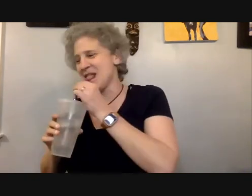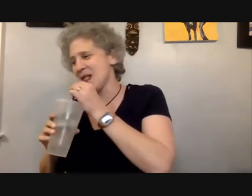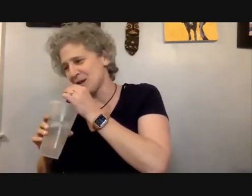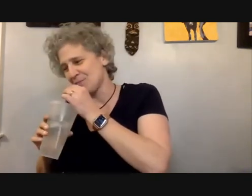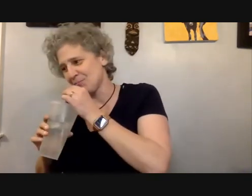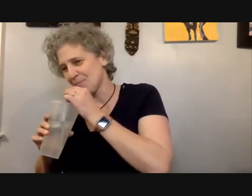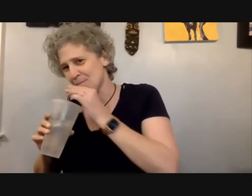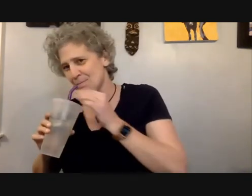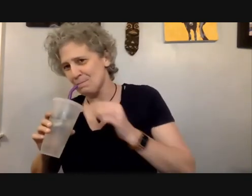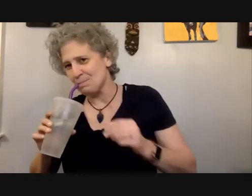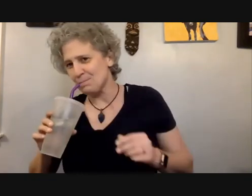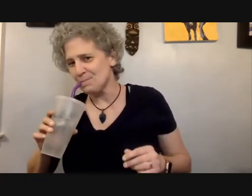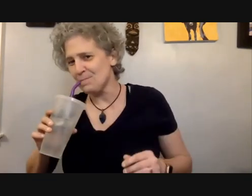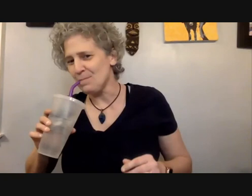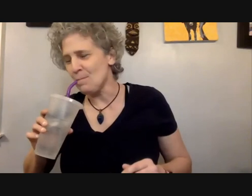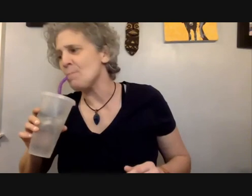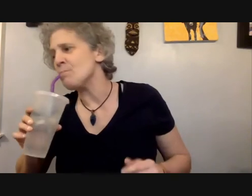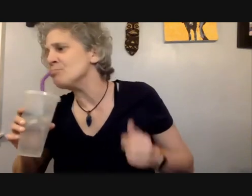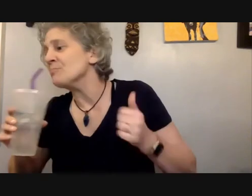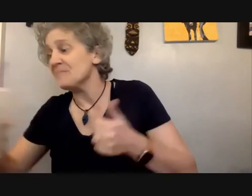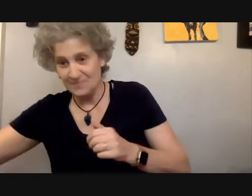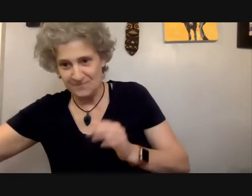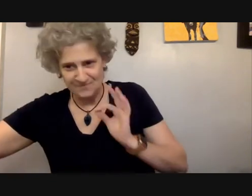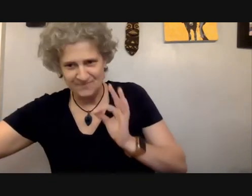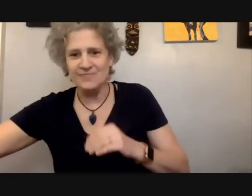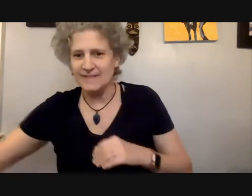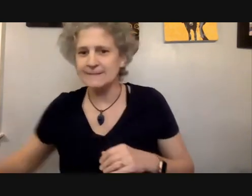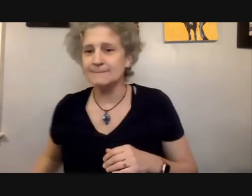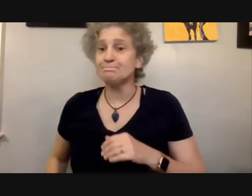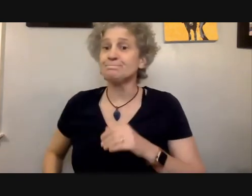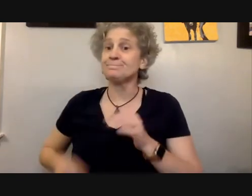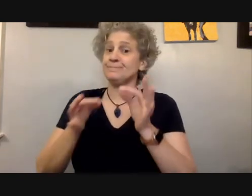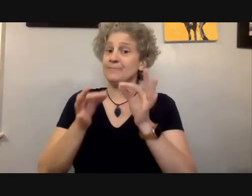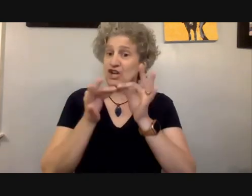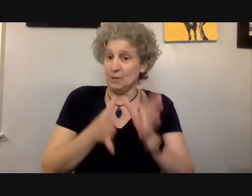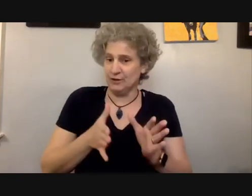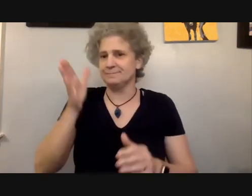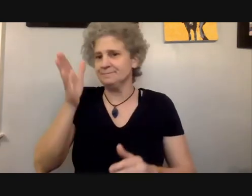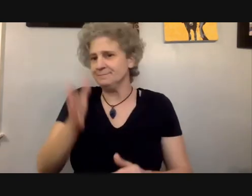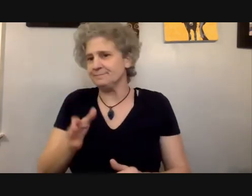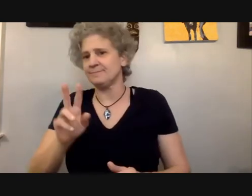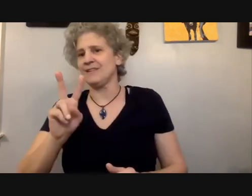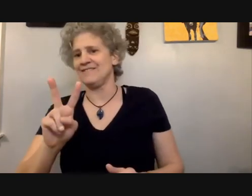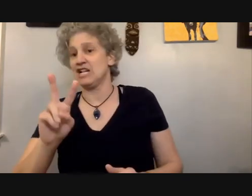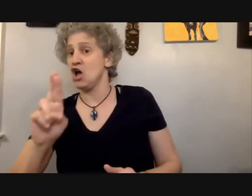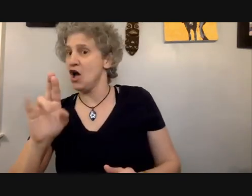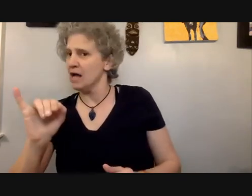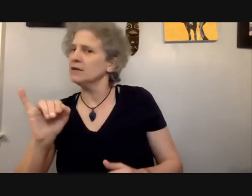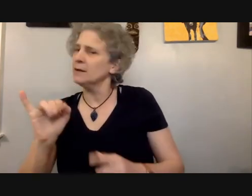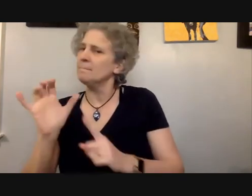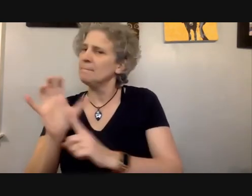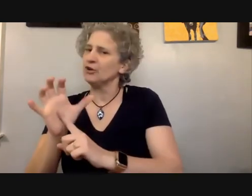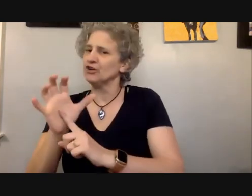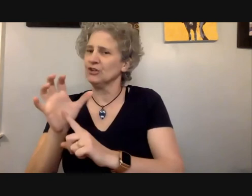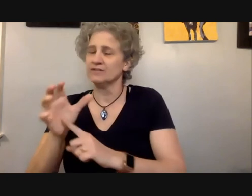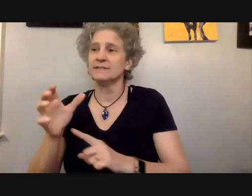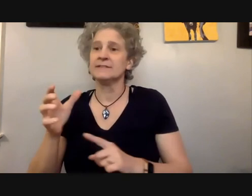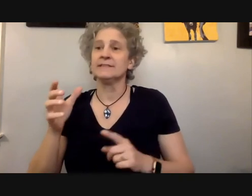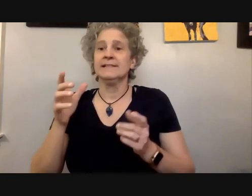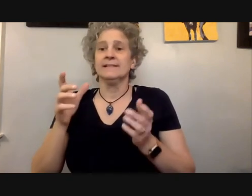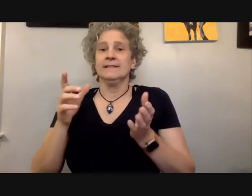The interpreter and I are going to take a water break there for a second. And you have the interpreter and you notice